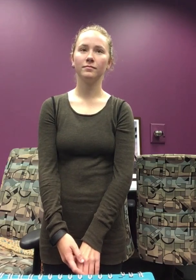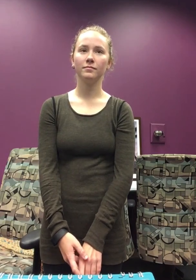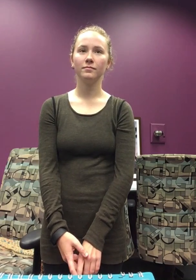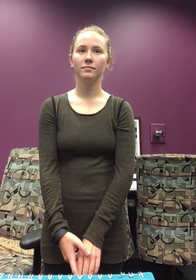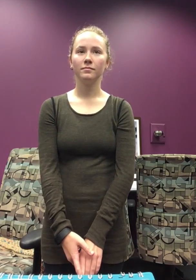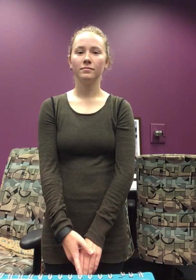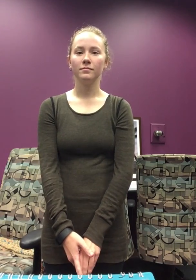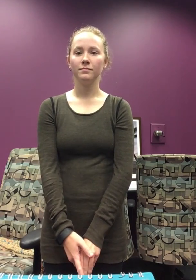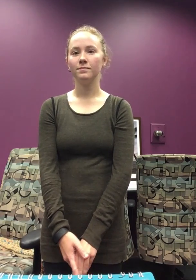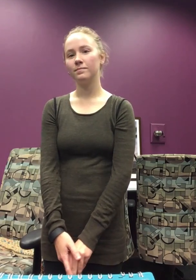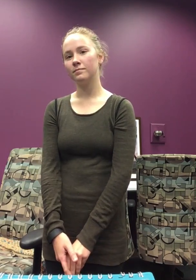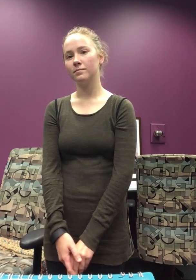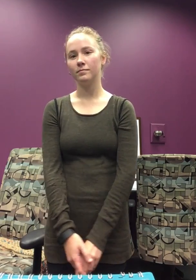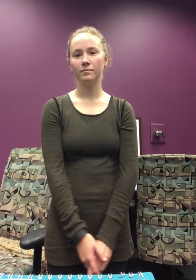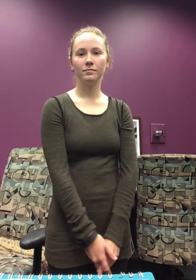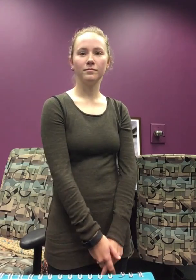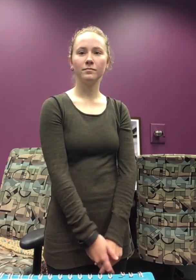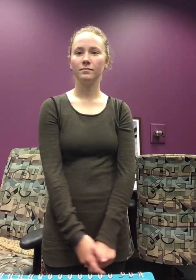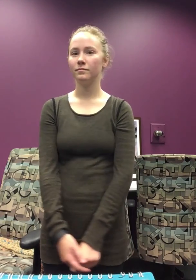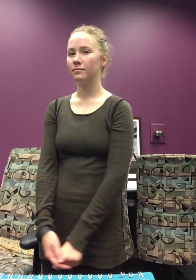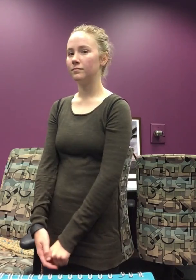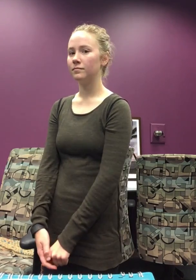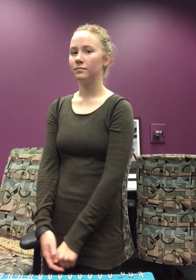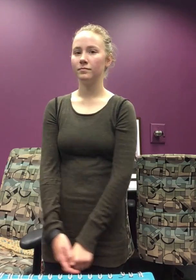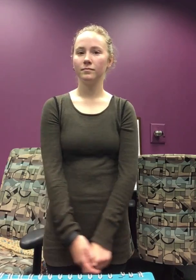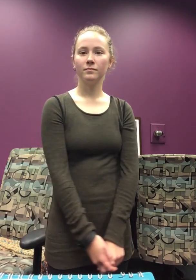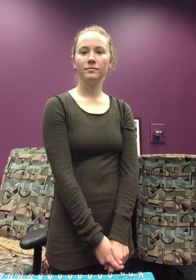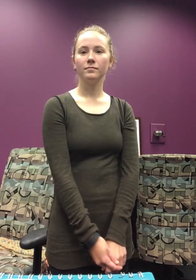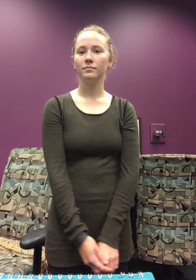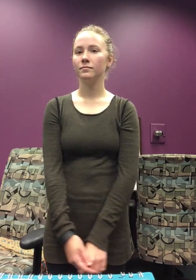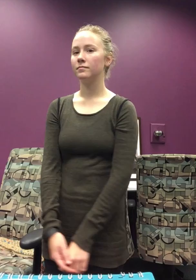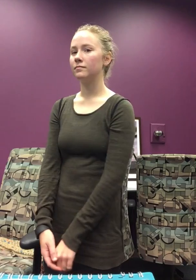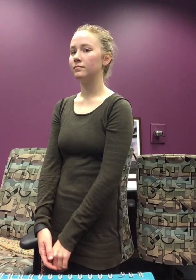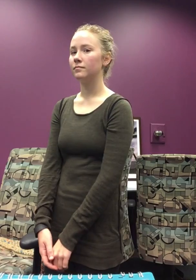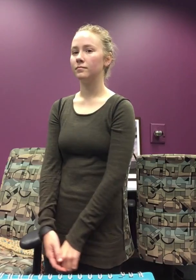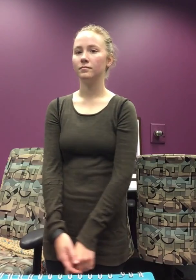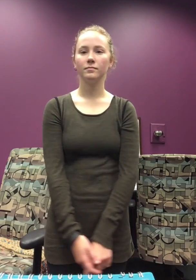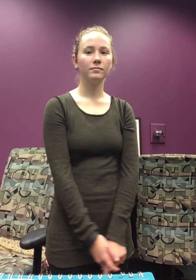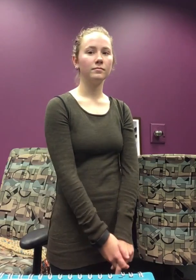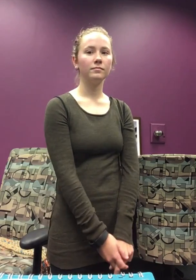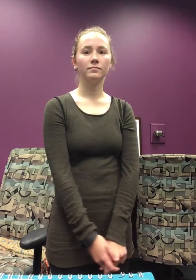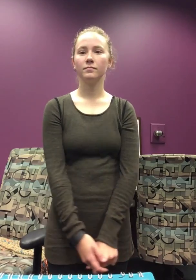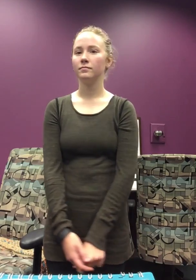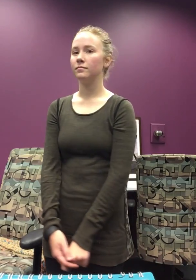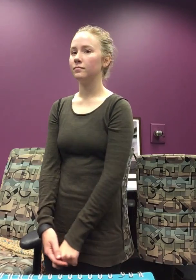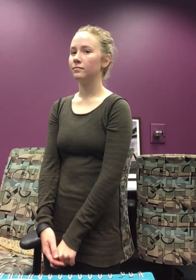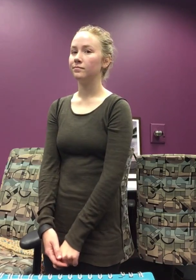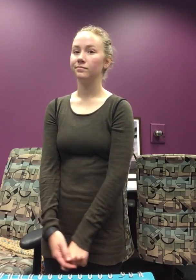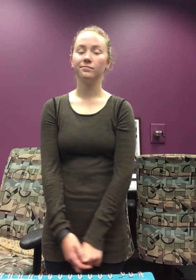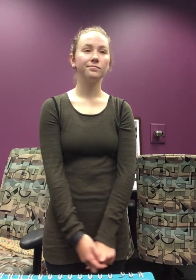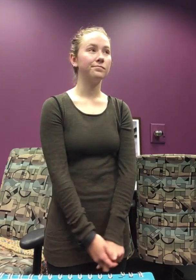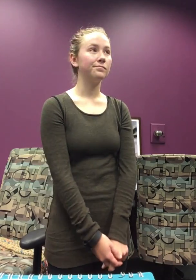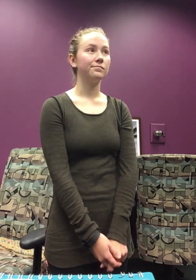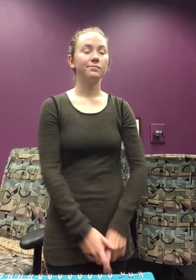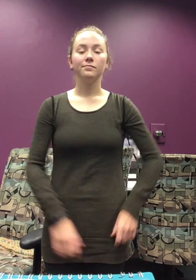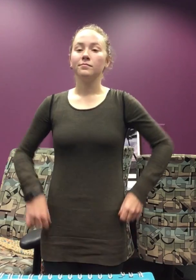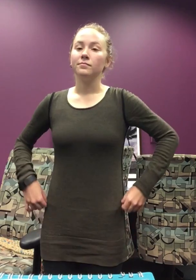teacher for whom you will interpret. You will see a prompt on the screen to tell you when to begin your interpretation. You only need